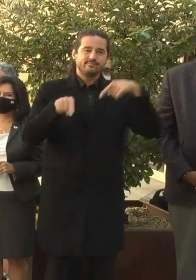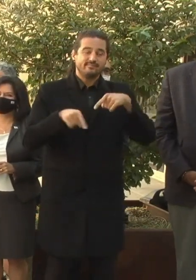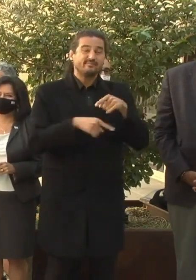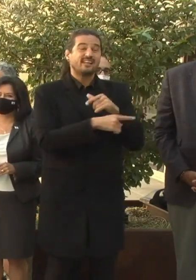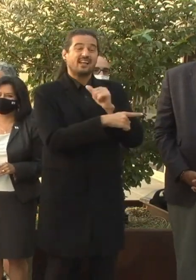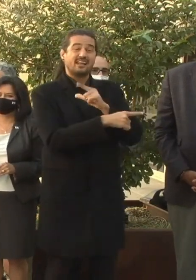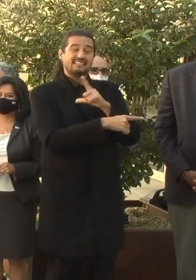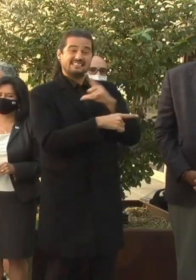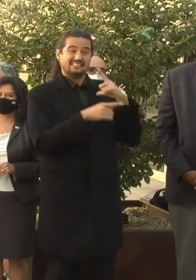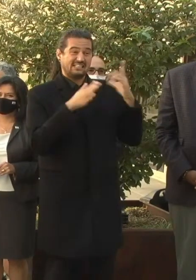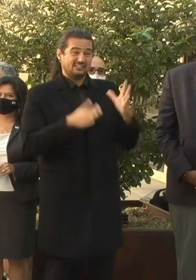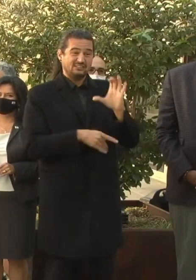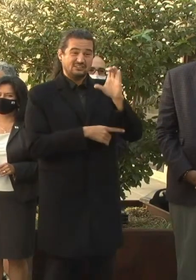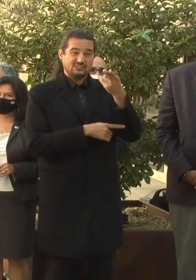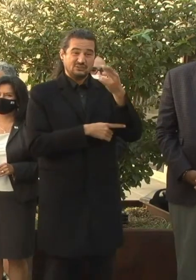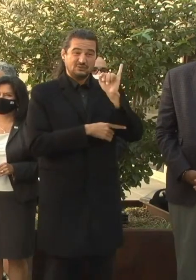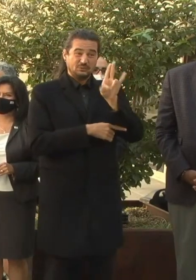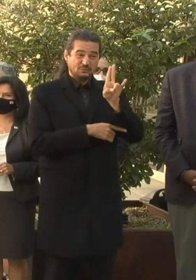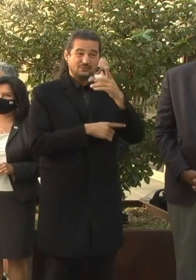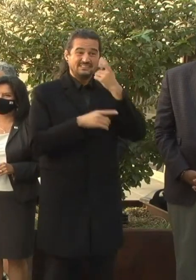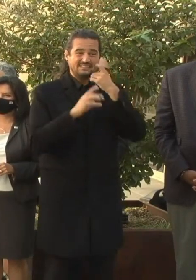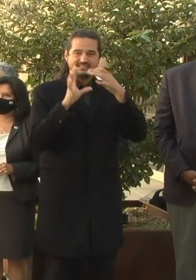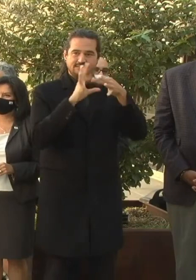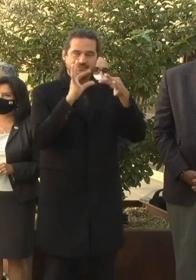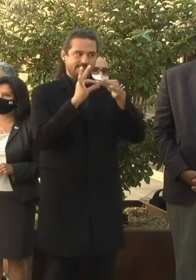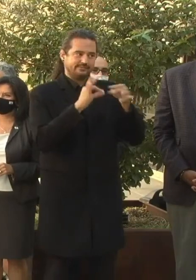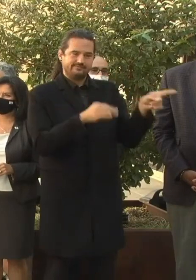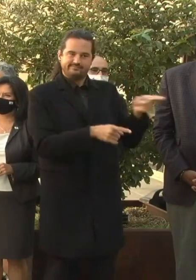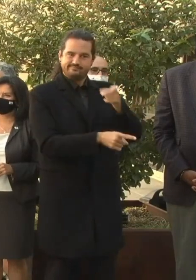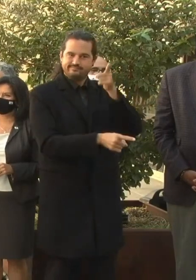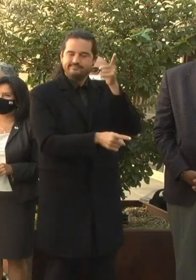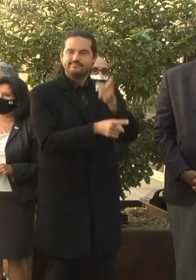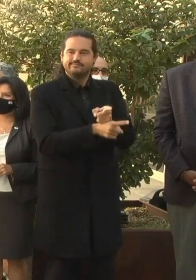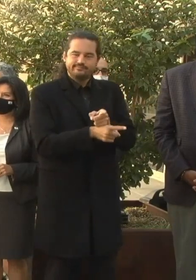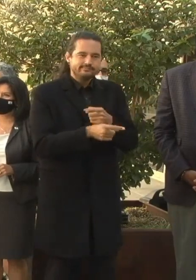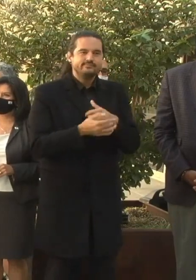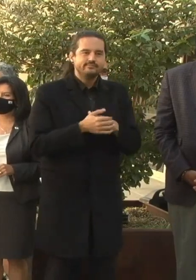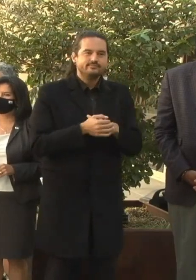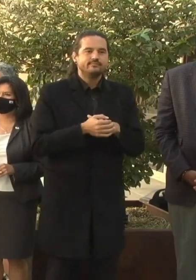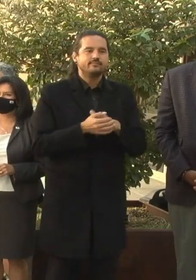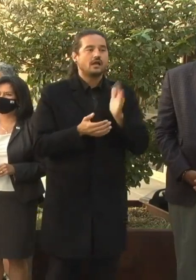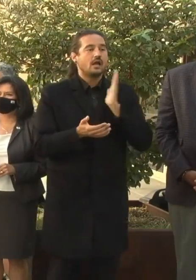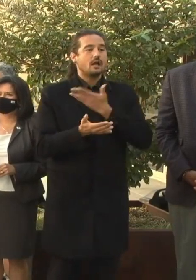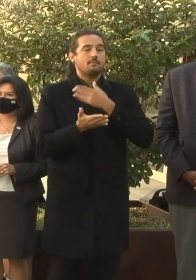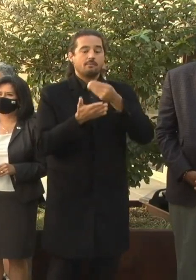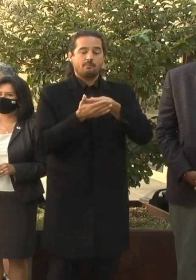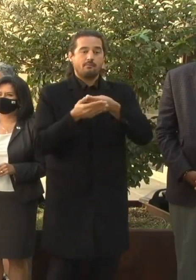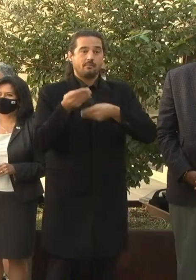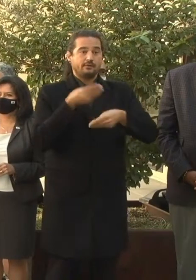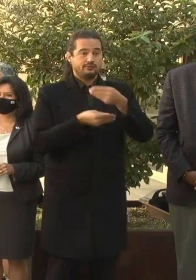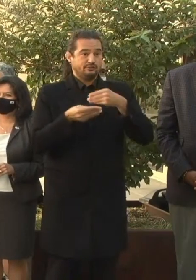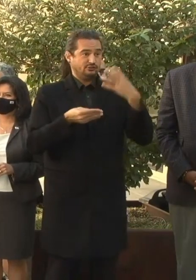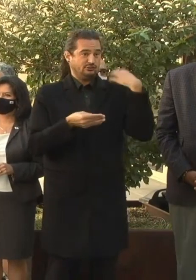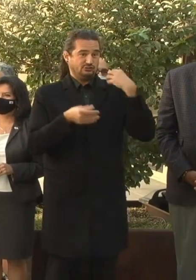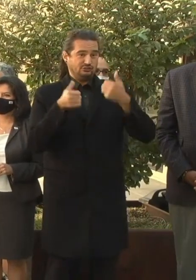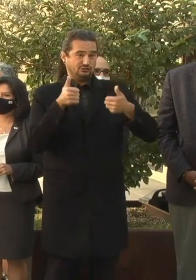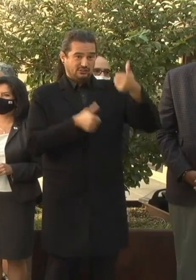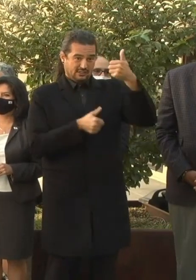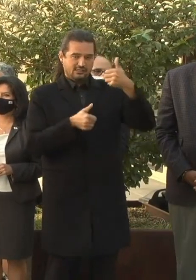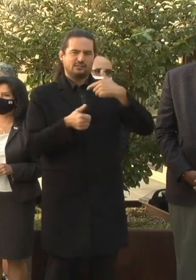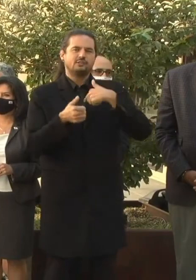were great remarks. And as Budget Chair, let me just mention one other budget thing that we did. Well, a couple more. So he mentioned